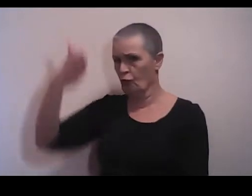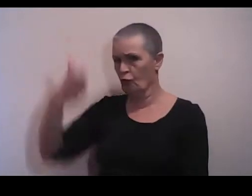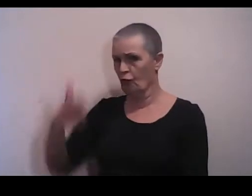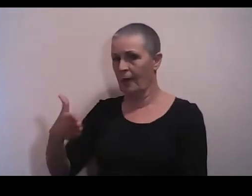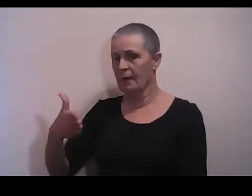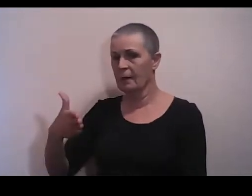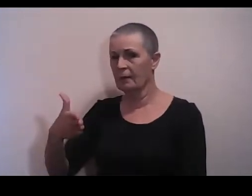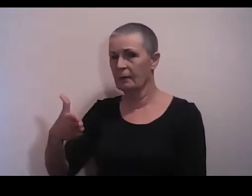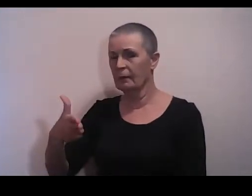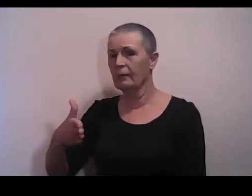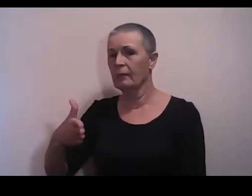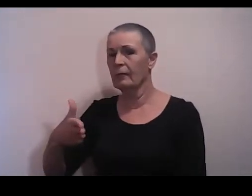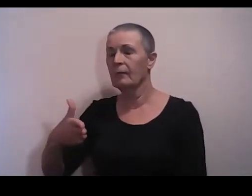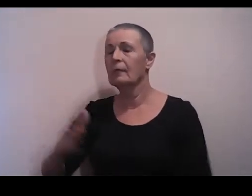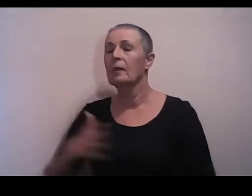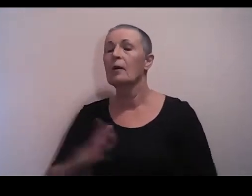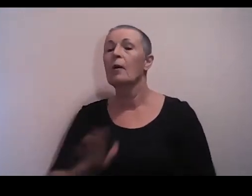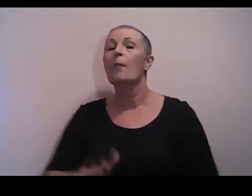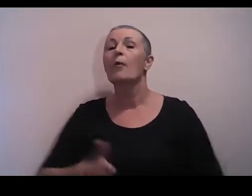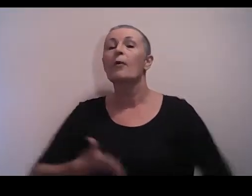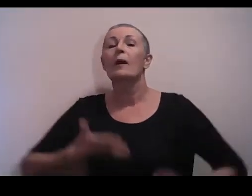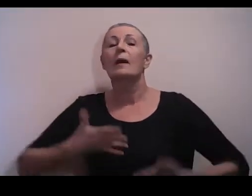And your breath is natural.